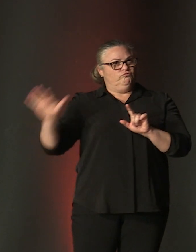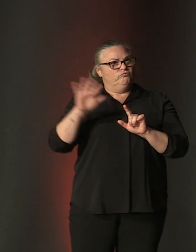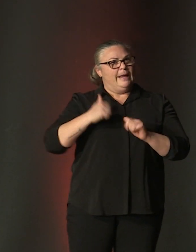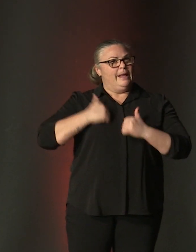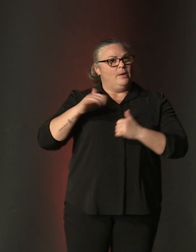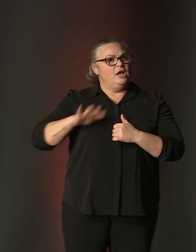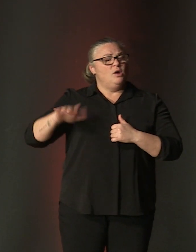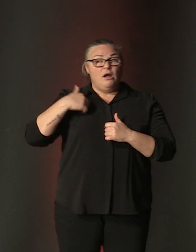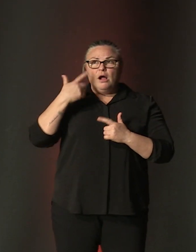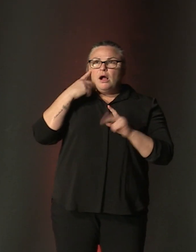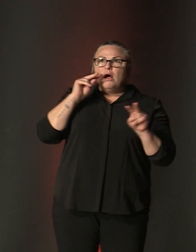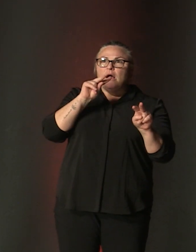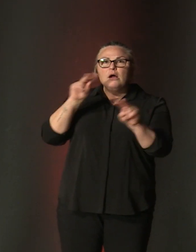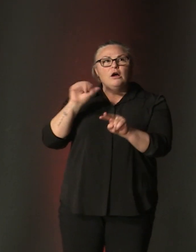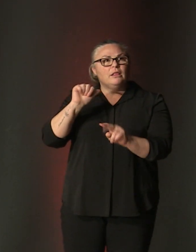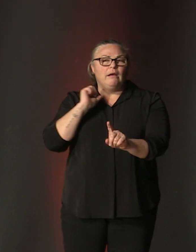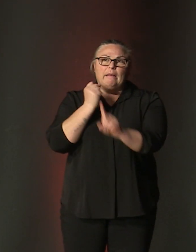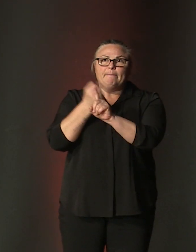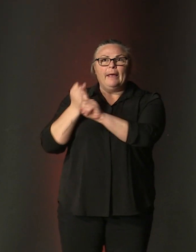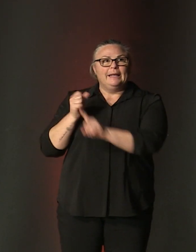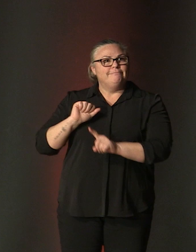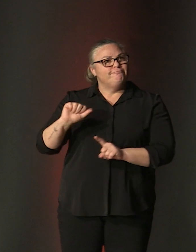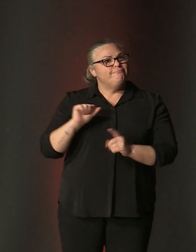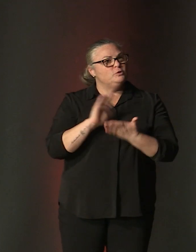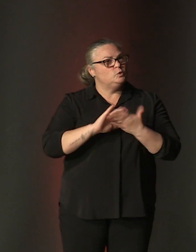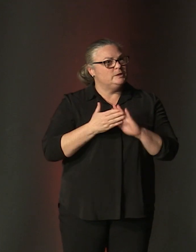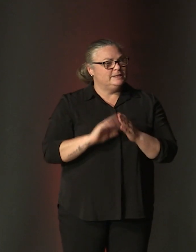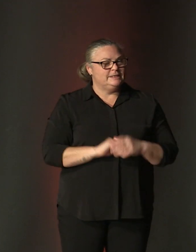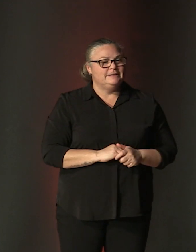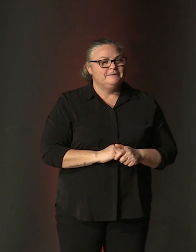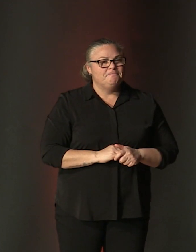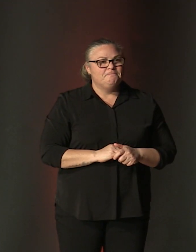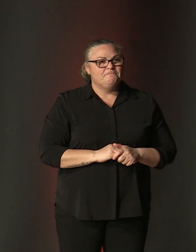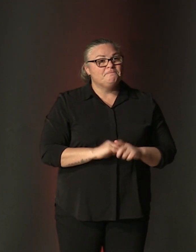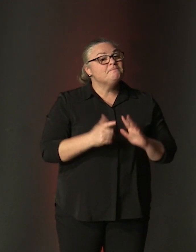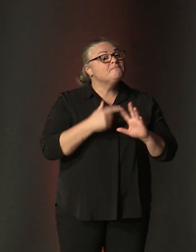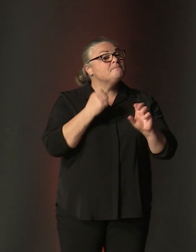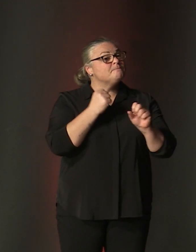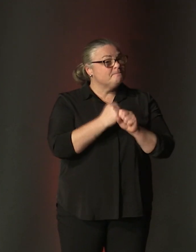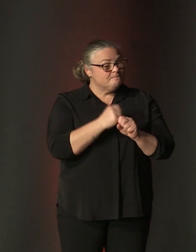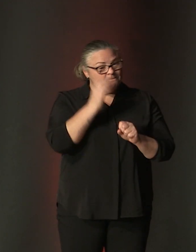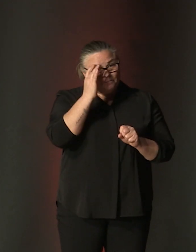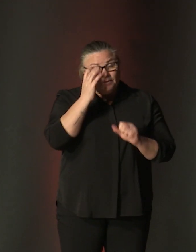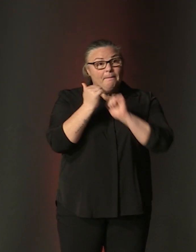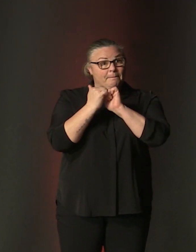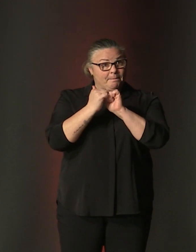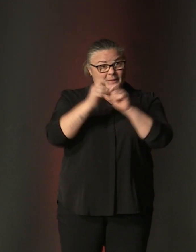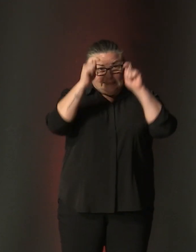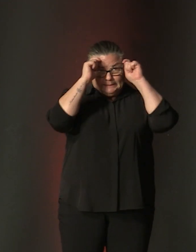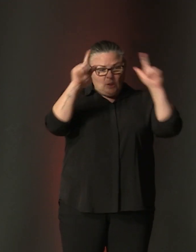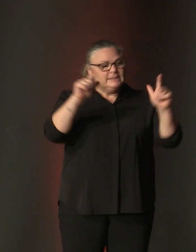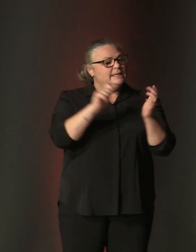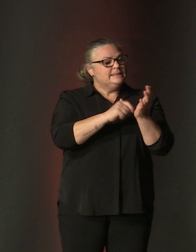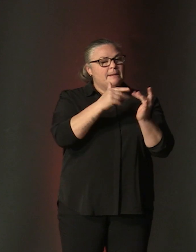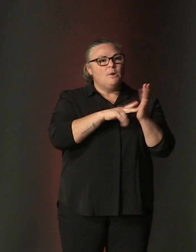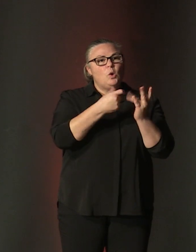amazing impact that they all had in their communities. For example, our partners in Timor-Leste,